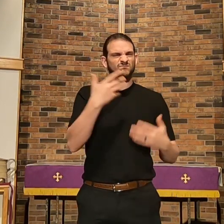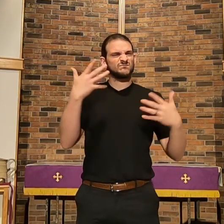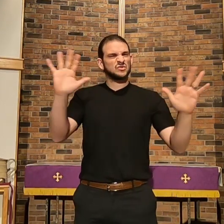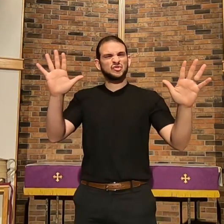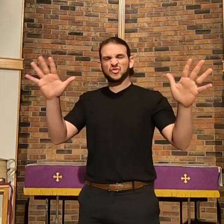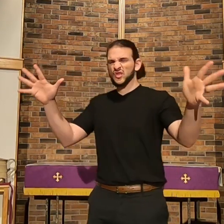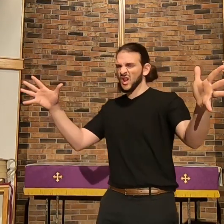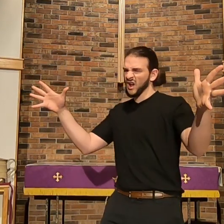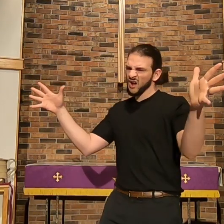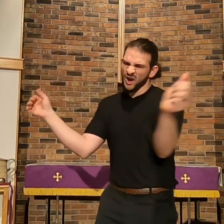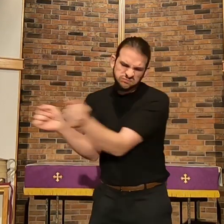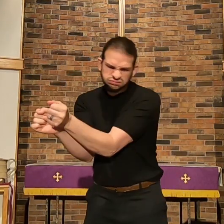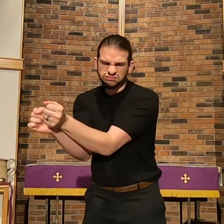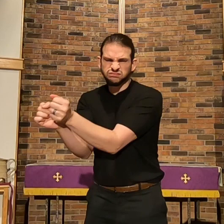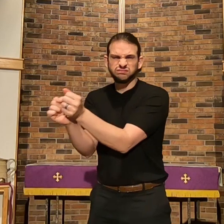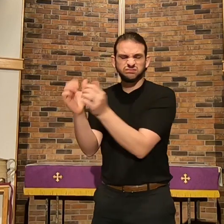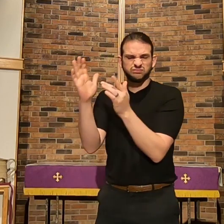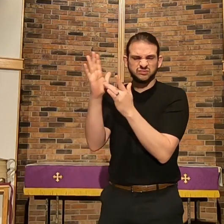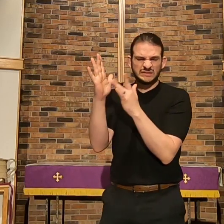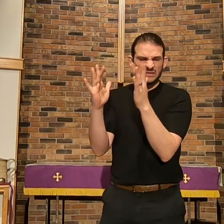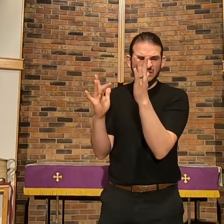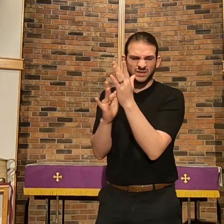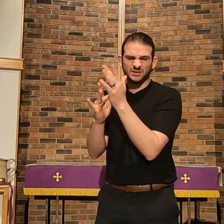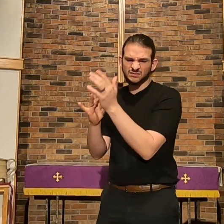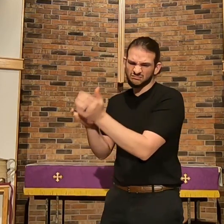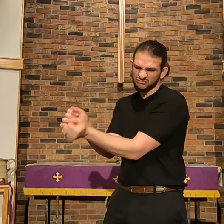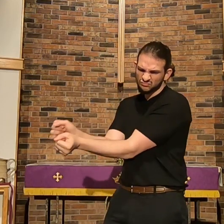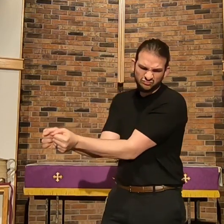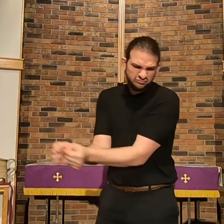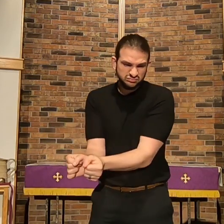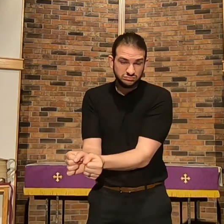And the men grabbed Jesus and arrested him.